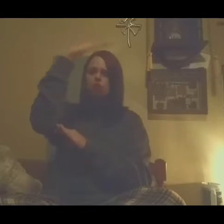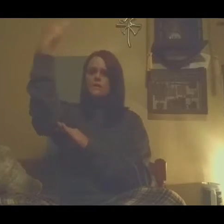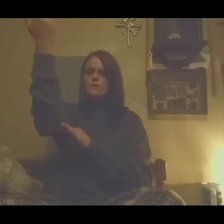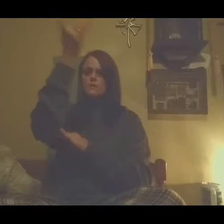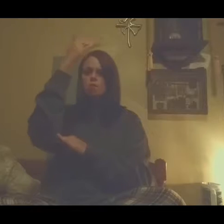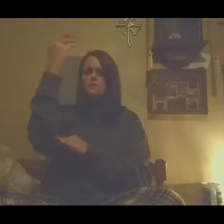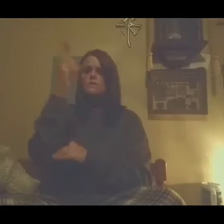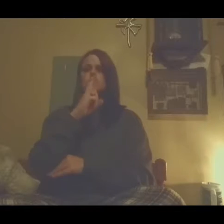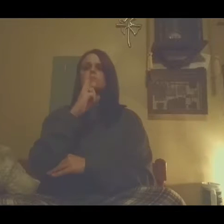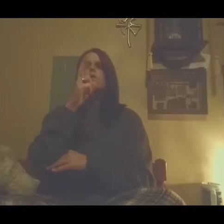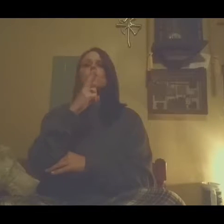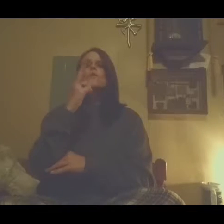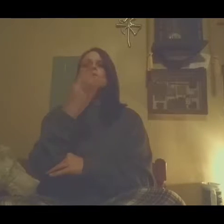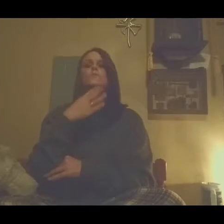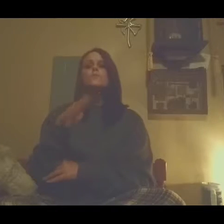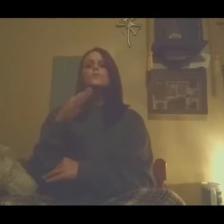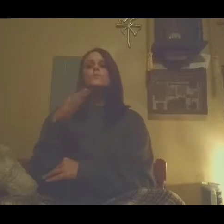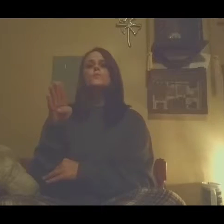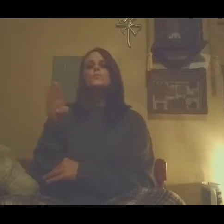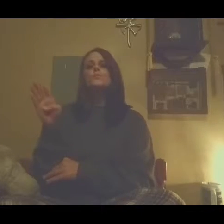Skies are blue